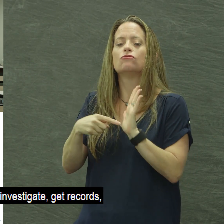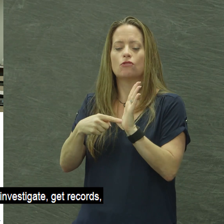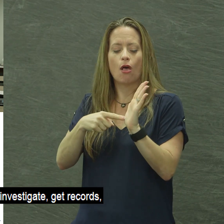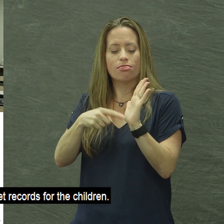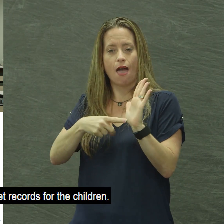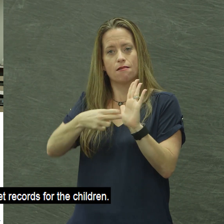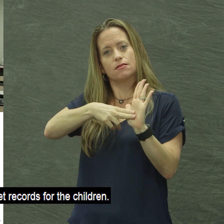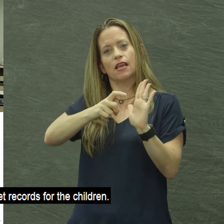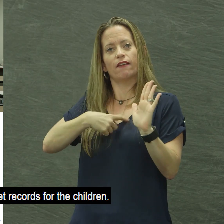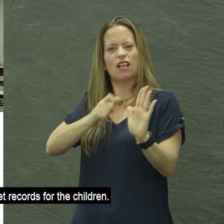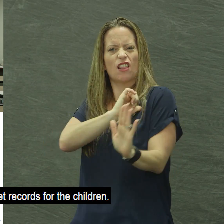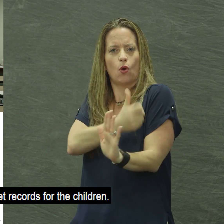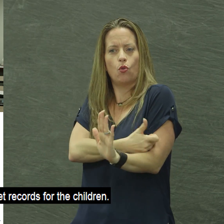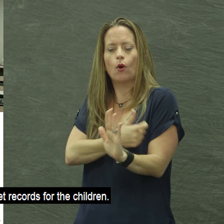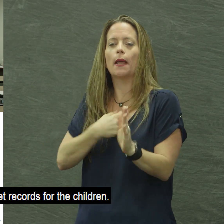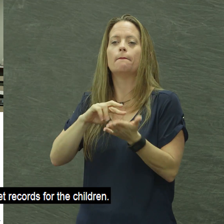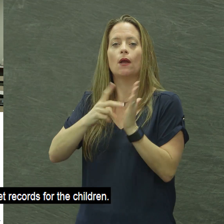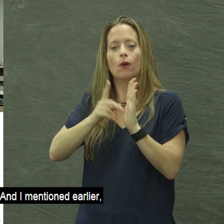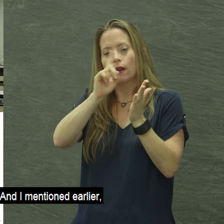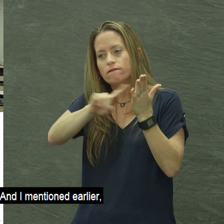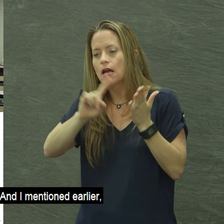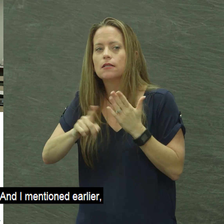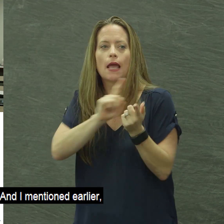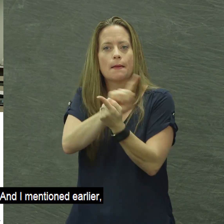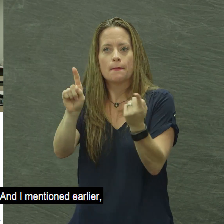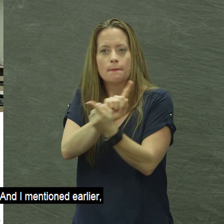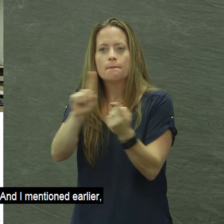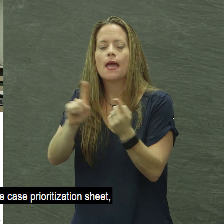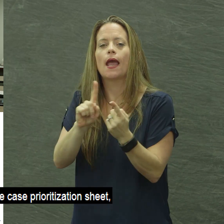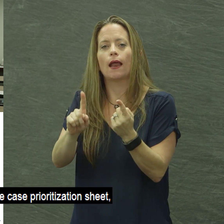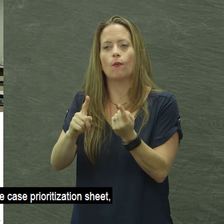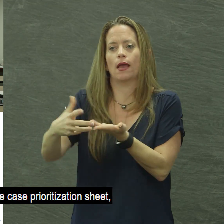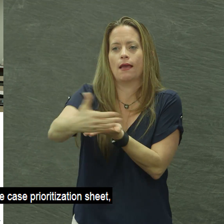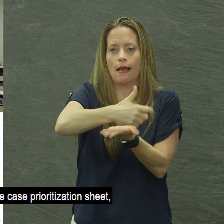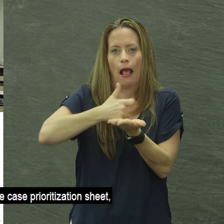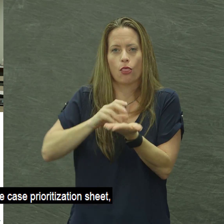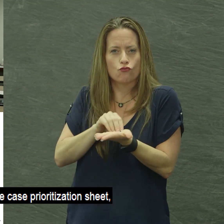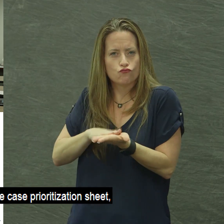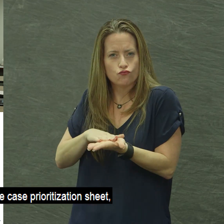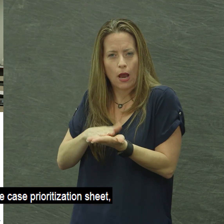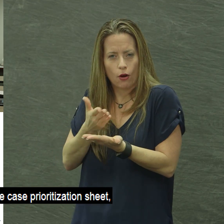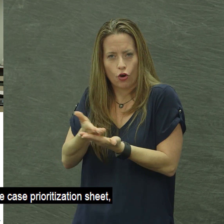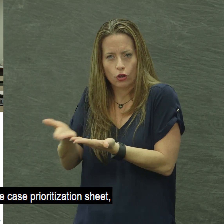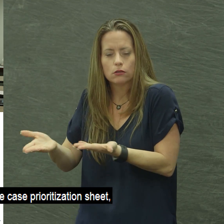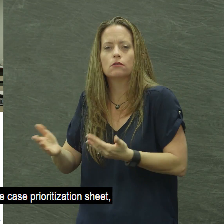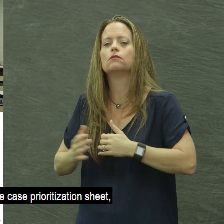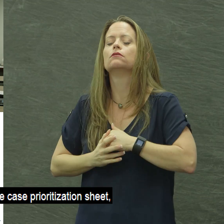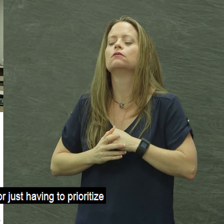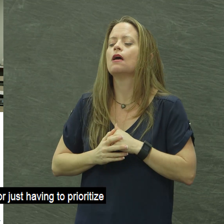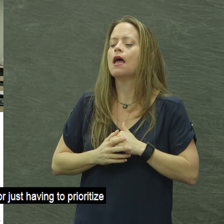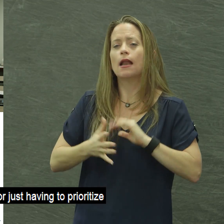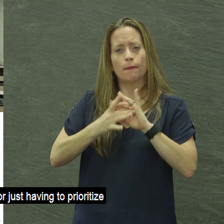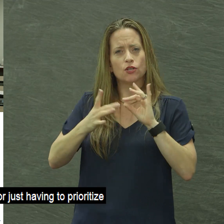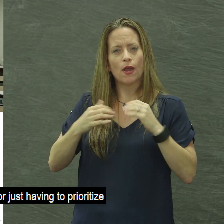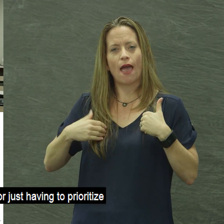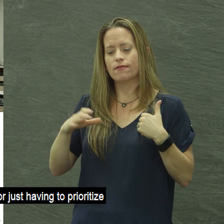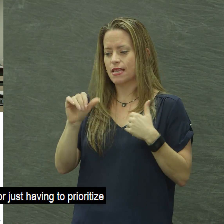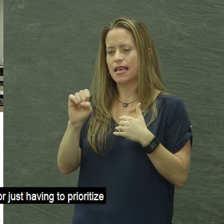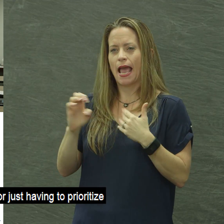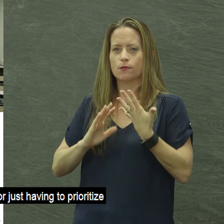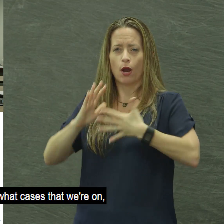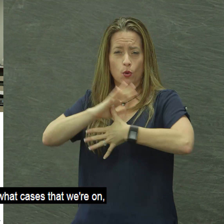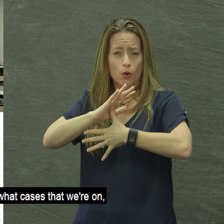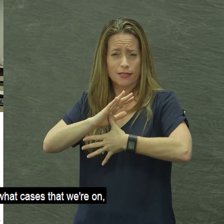records for the children. And I mentioned earlier the case prioritization sheet, or just having